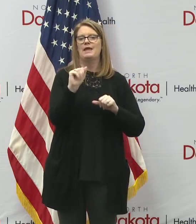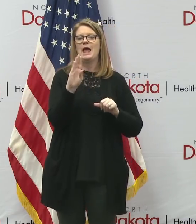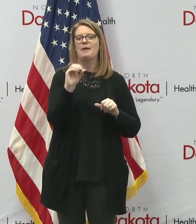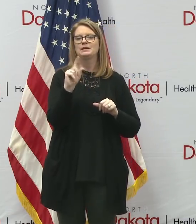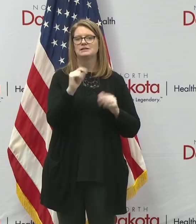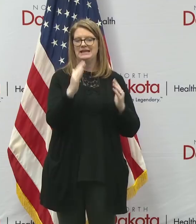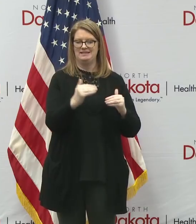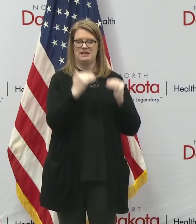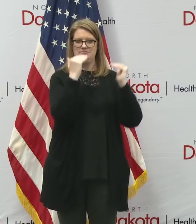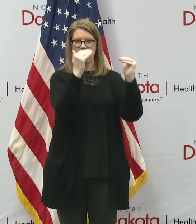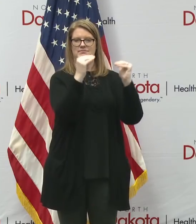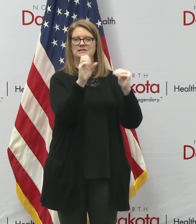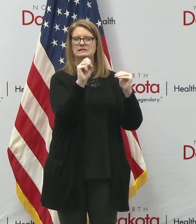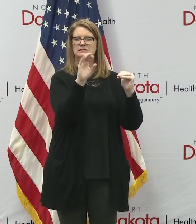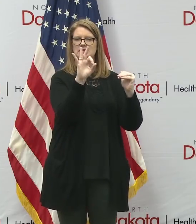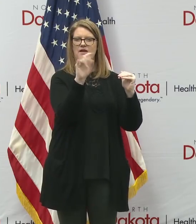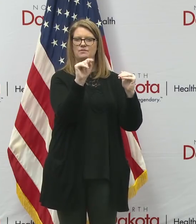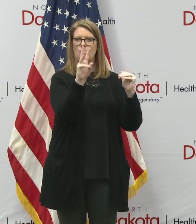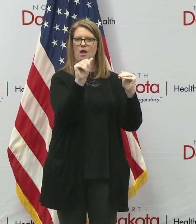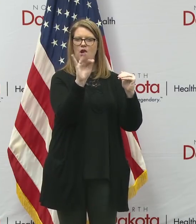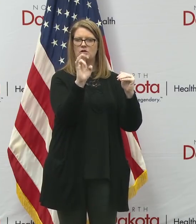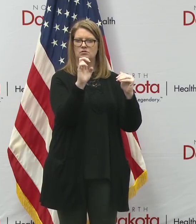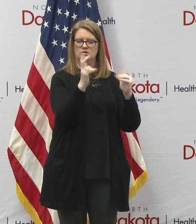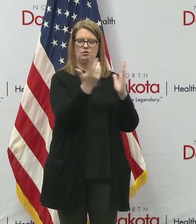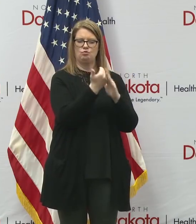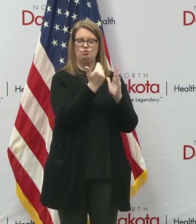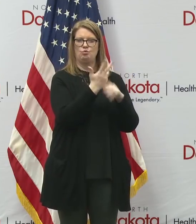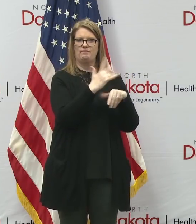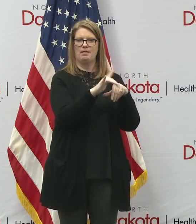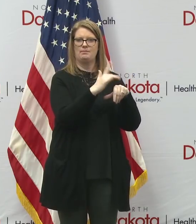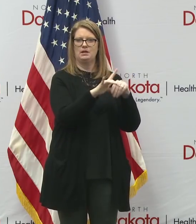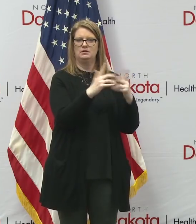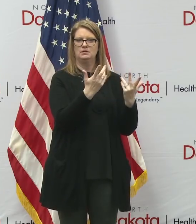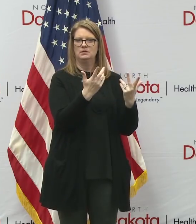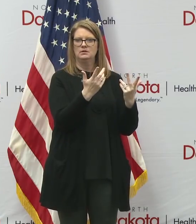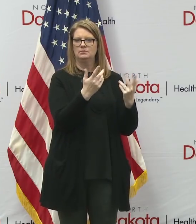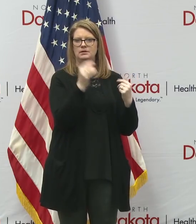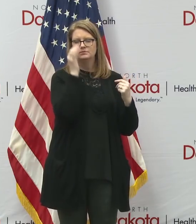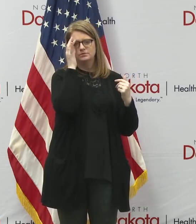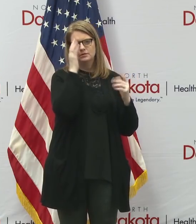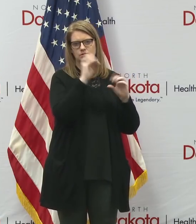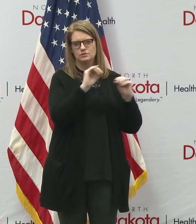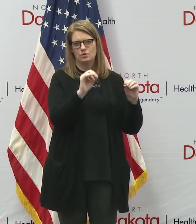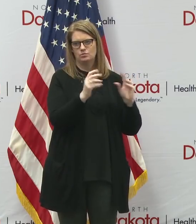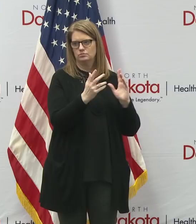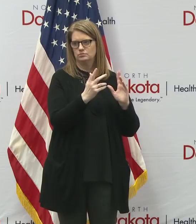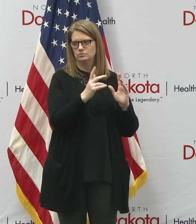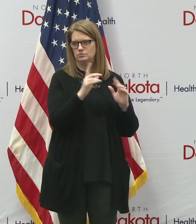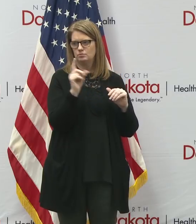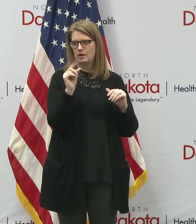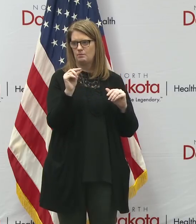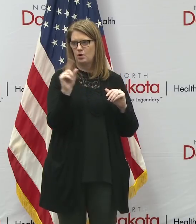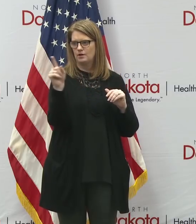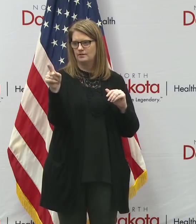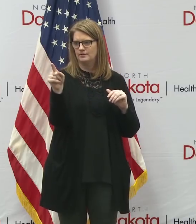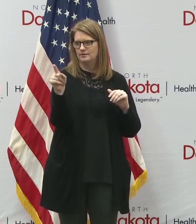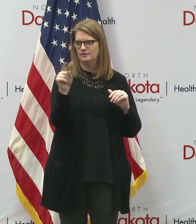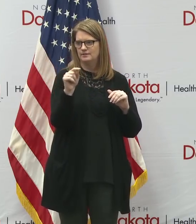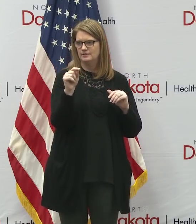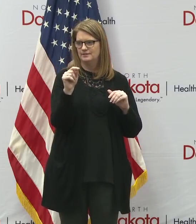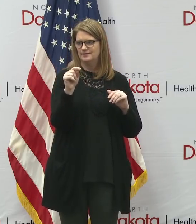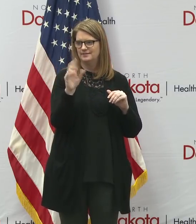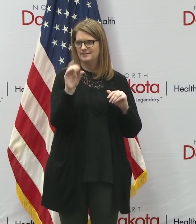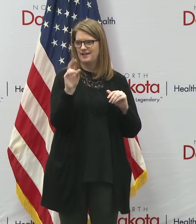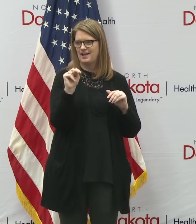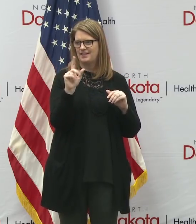but no testing available yet on that front. One more from coming in